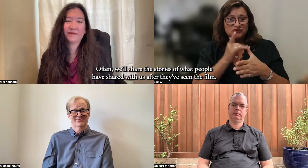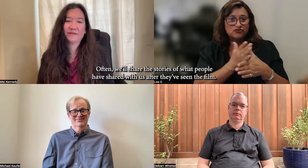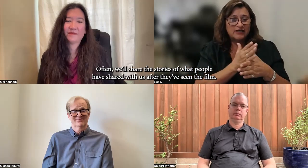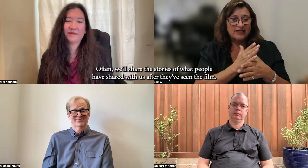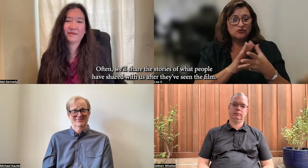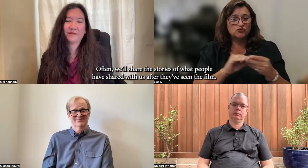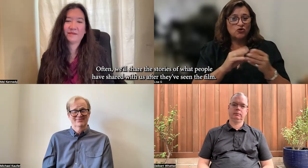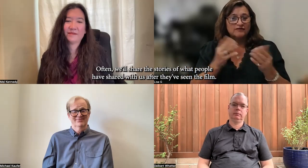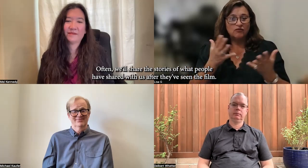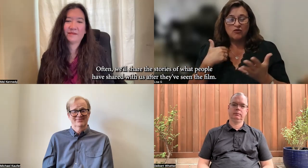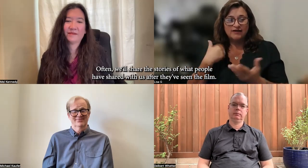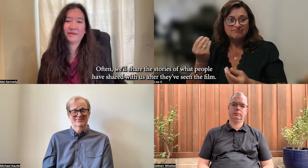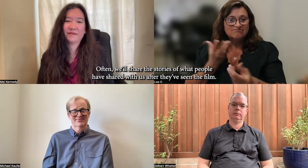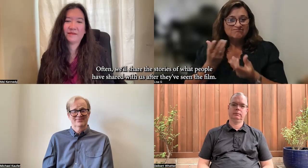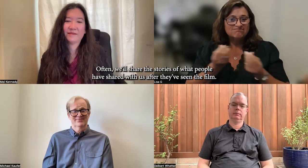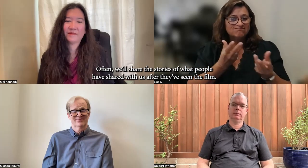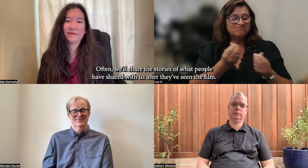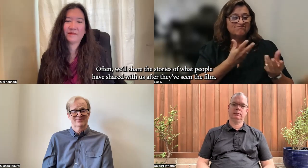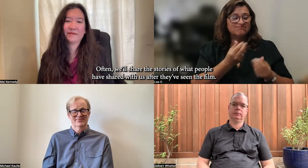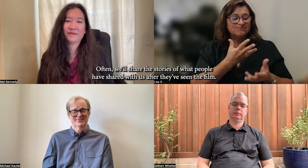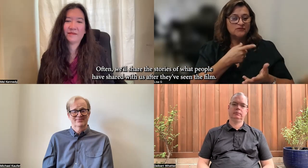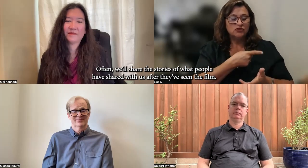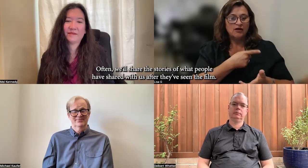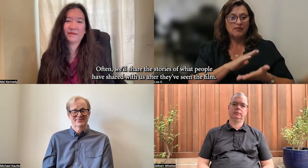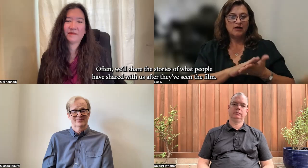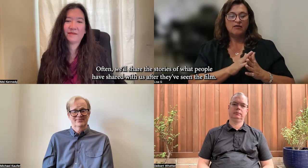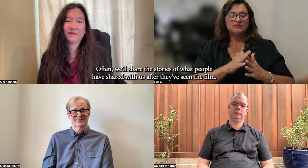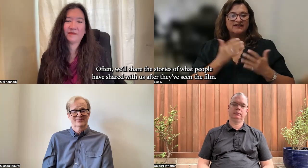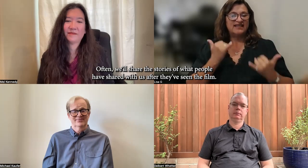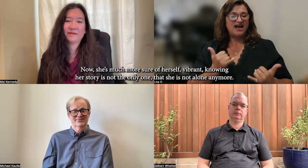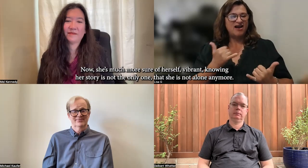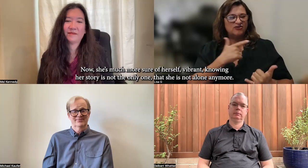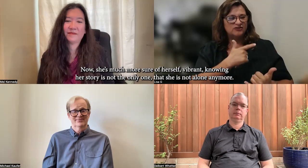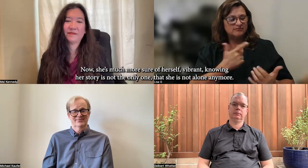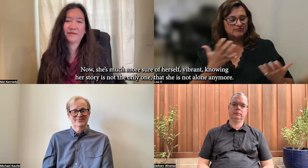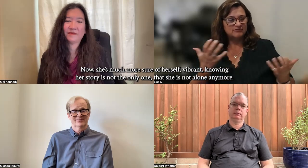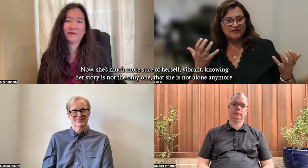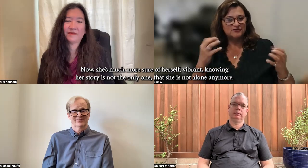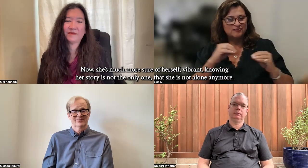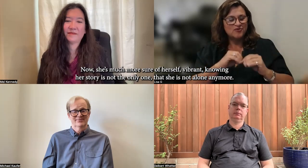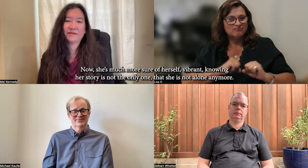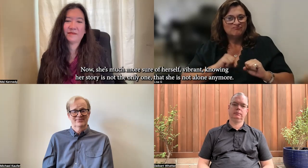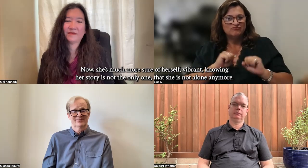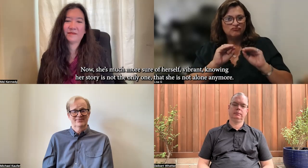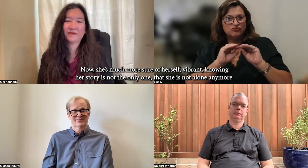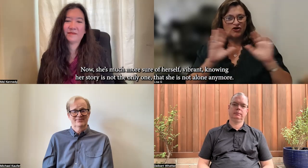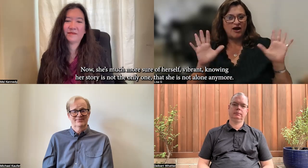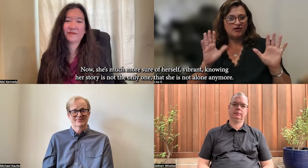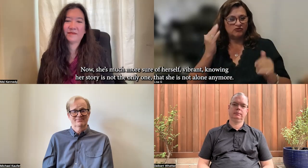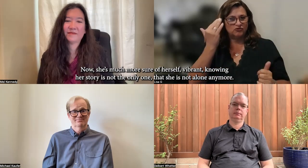Often we'll share the stories of what people have shared with us after they've seen the film. Now she's much more sure of herself, vibrant, knowing